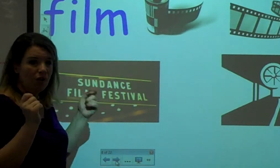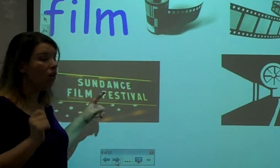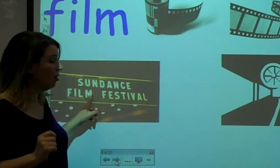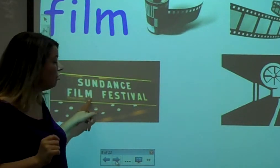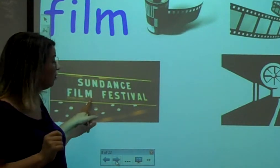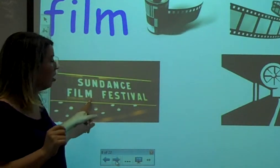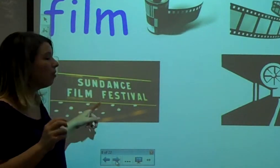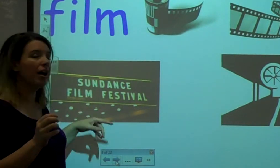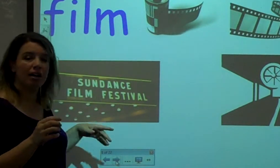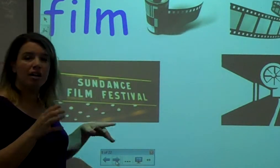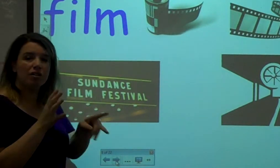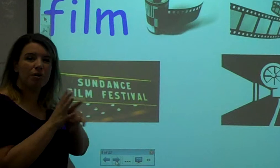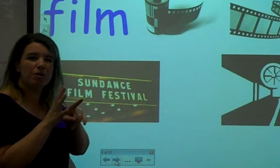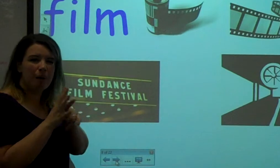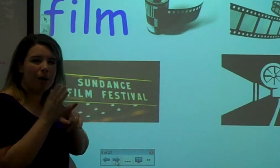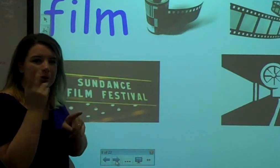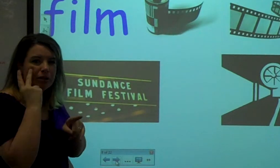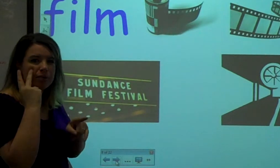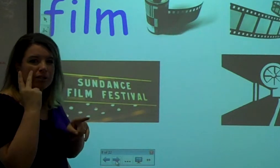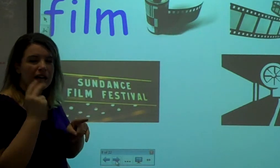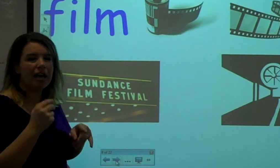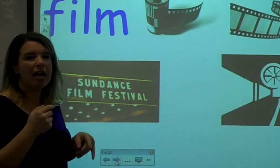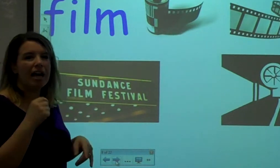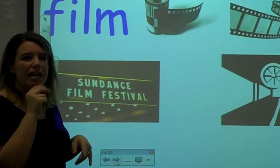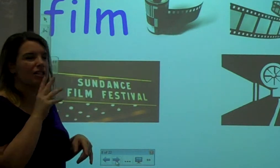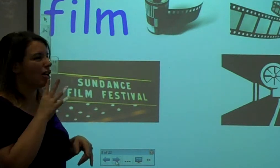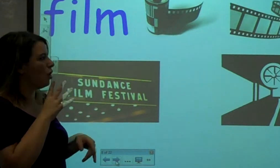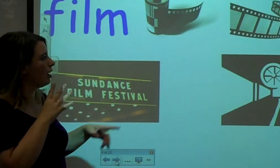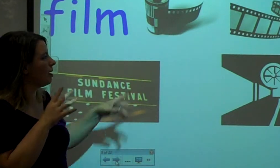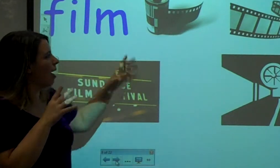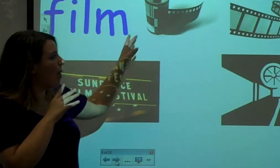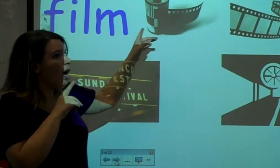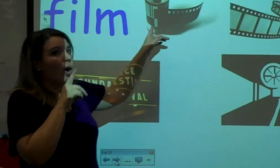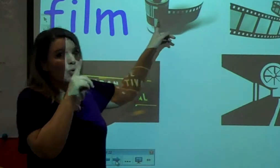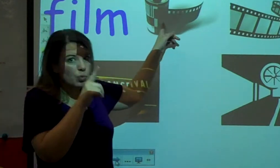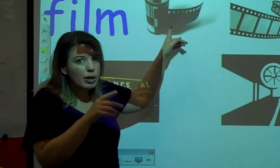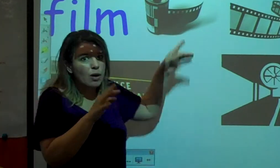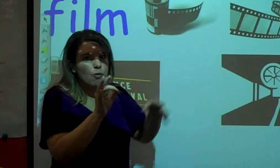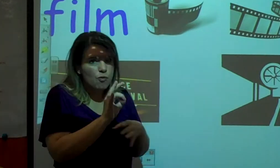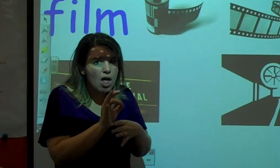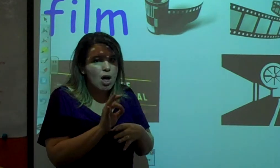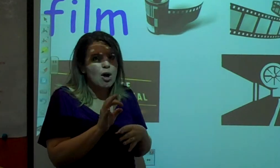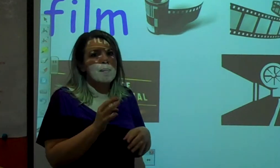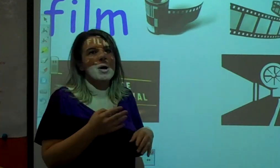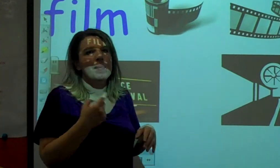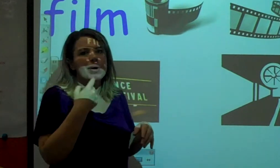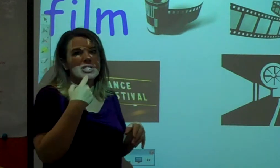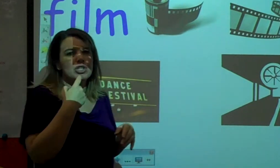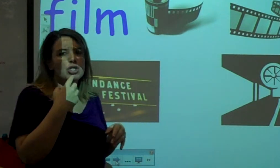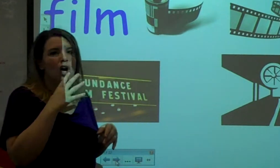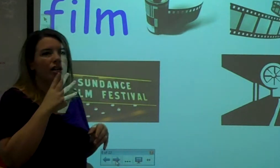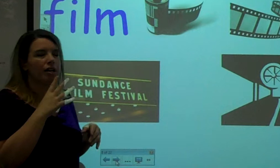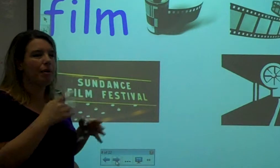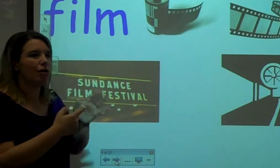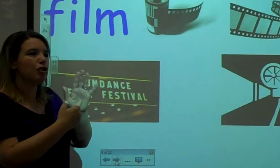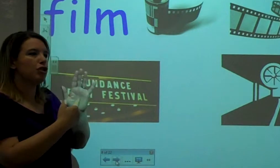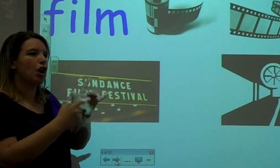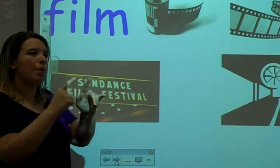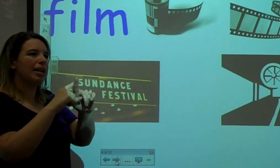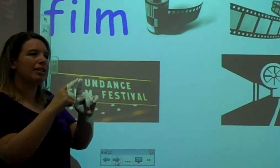Festival. Okay? So it's popular, you will see it, and it's not talking about real film, but it's just talking about showing